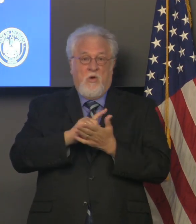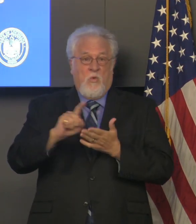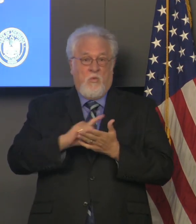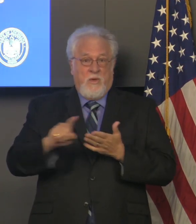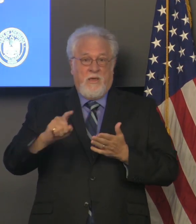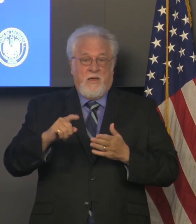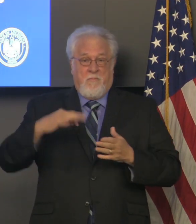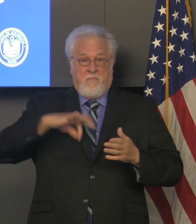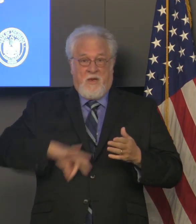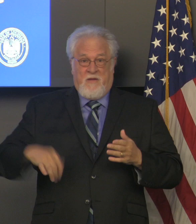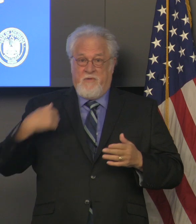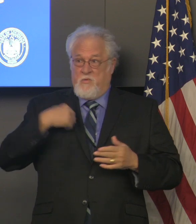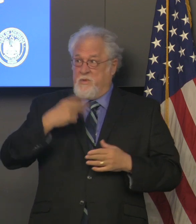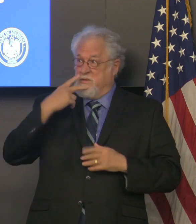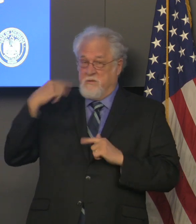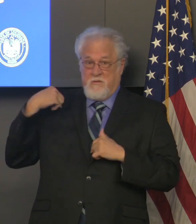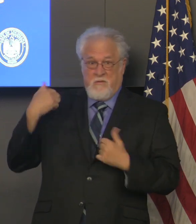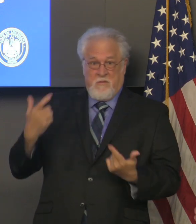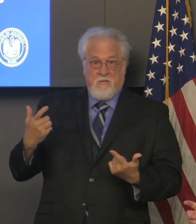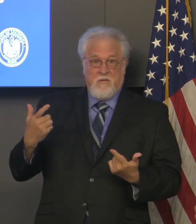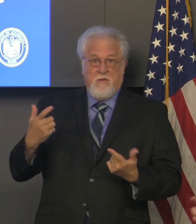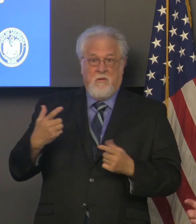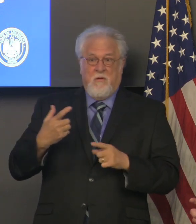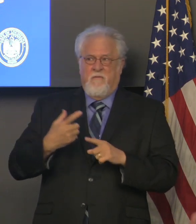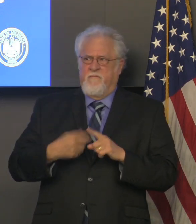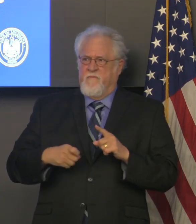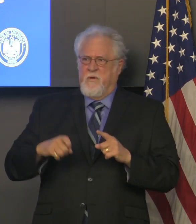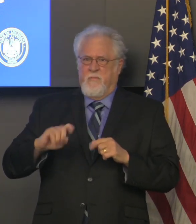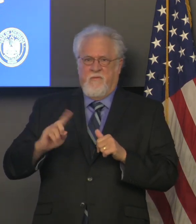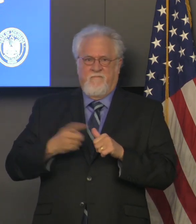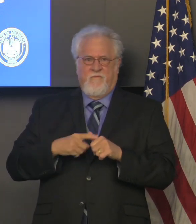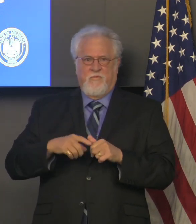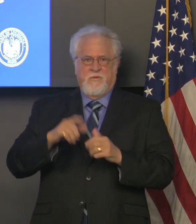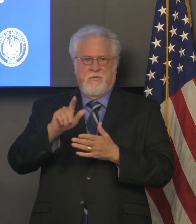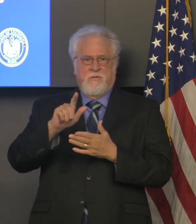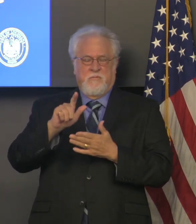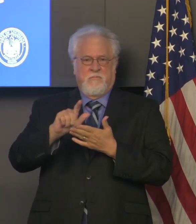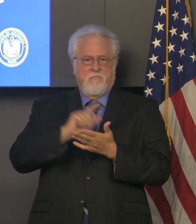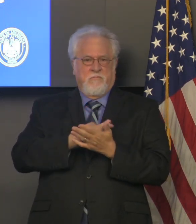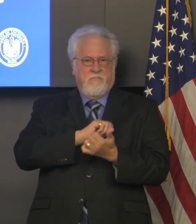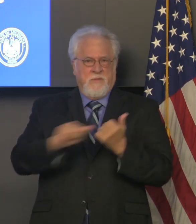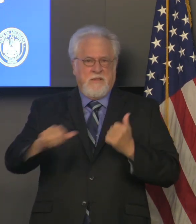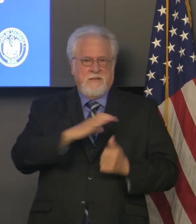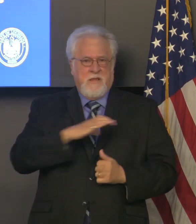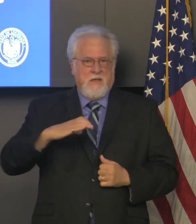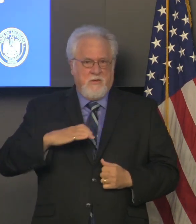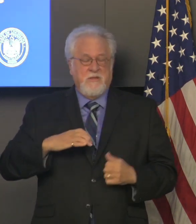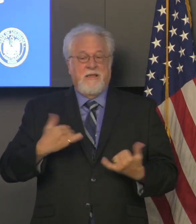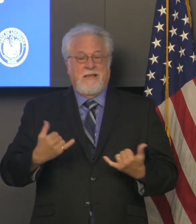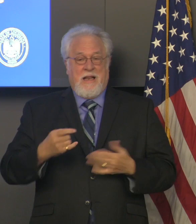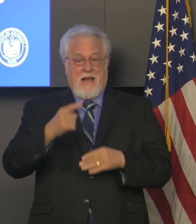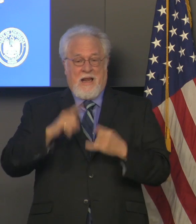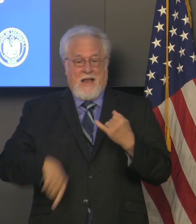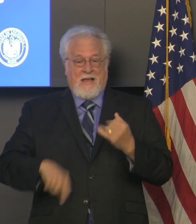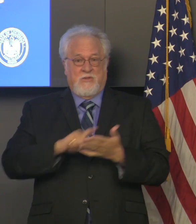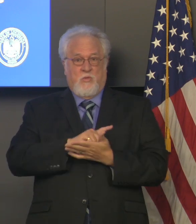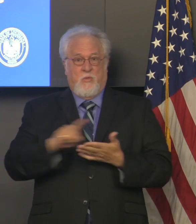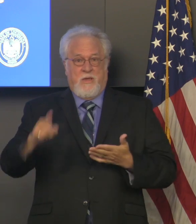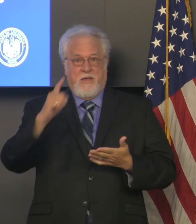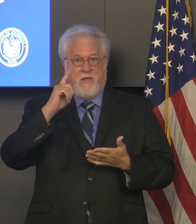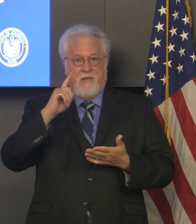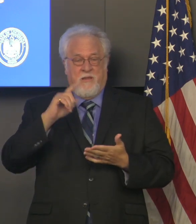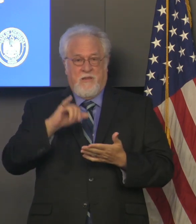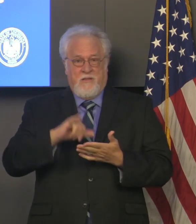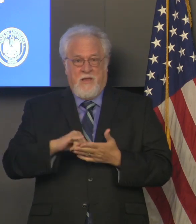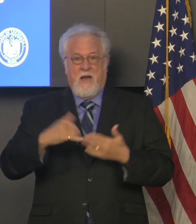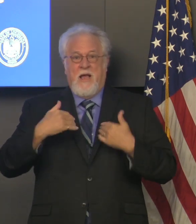we've seen since the first act by Congress. And I know that this is the last week where